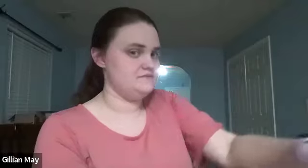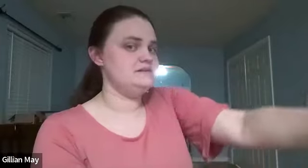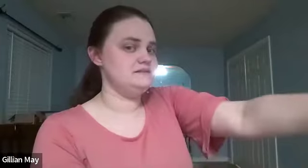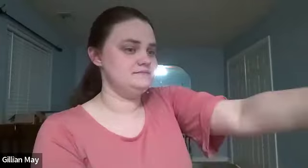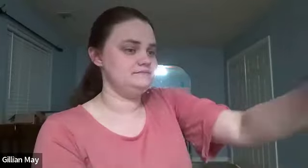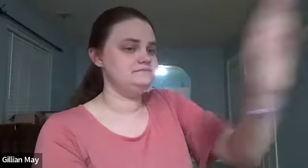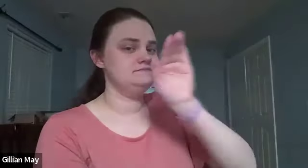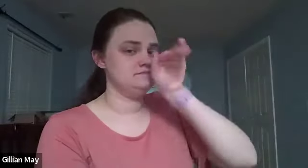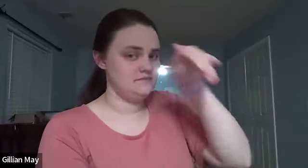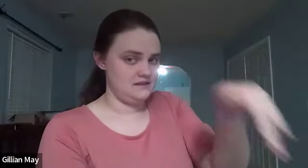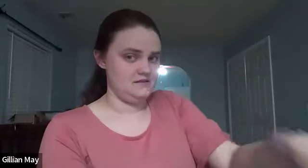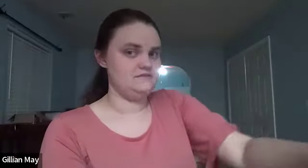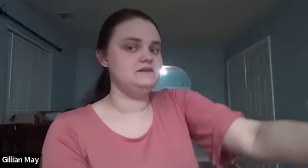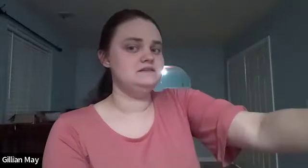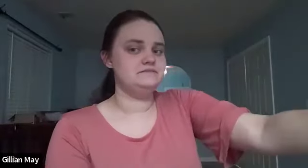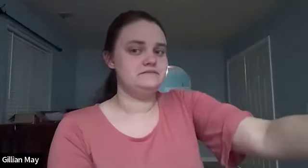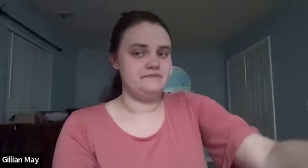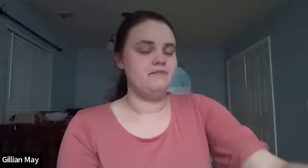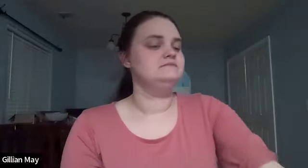elephant, elephant,